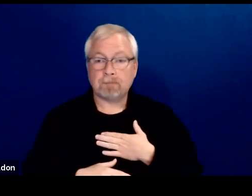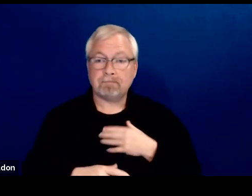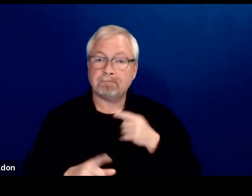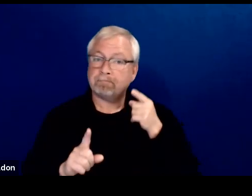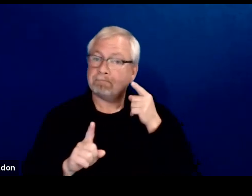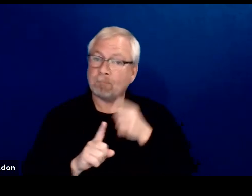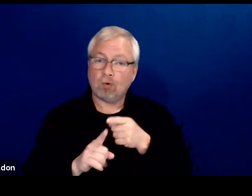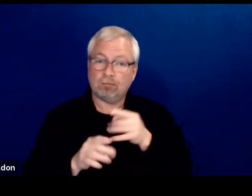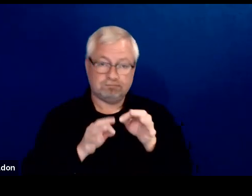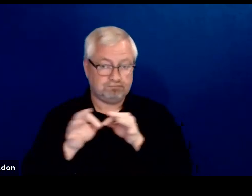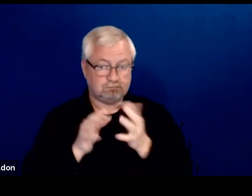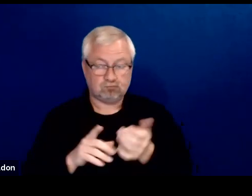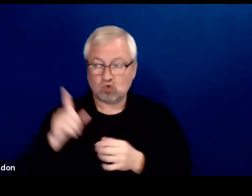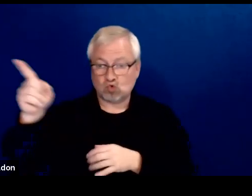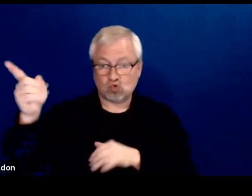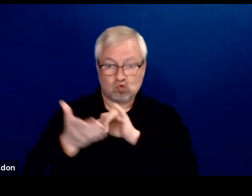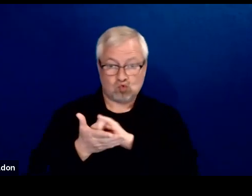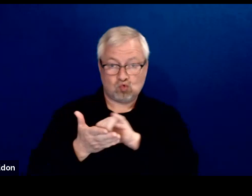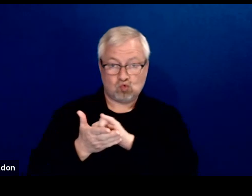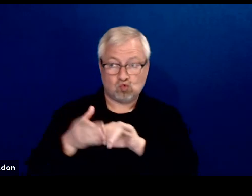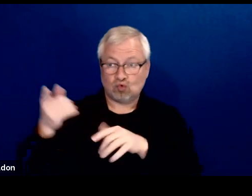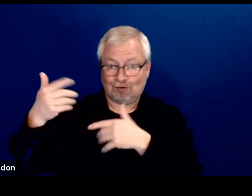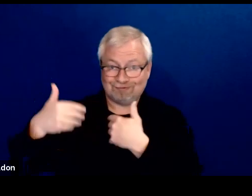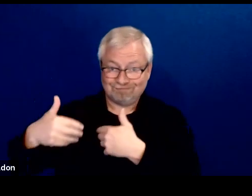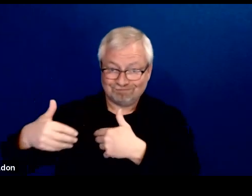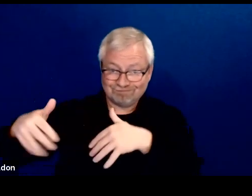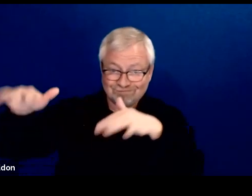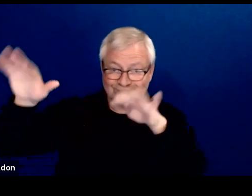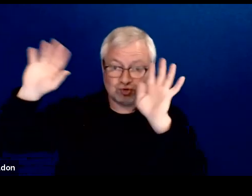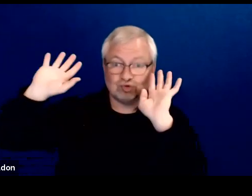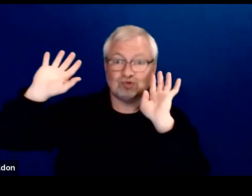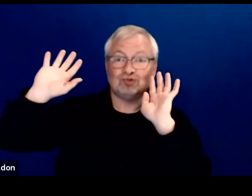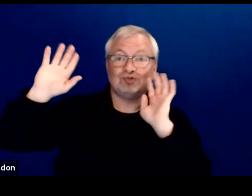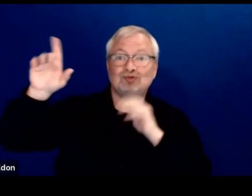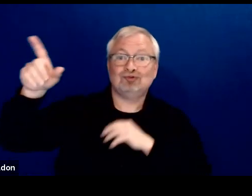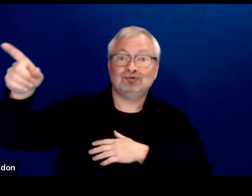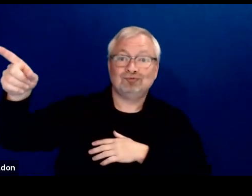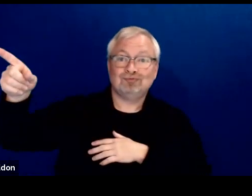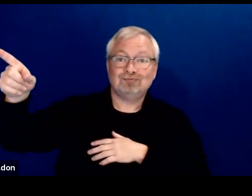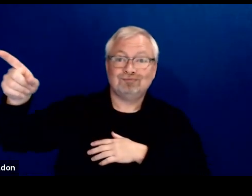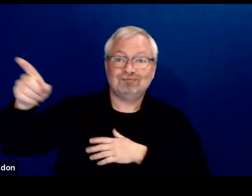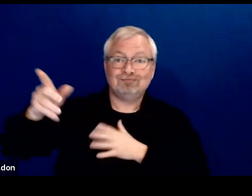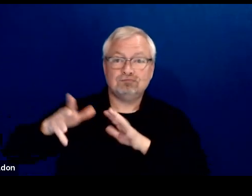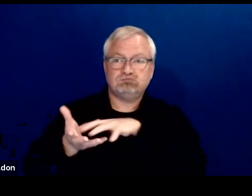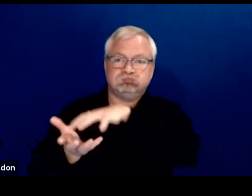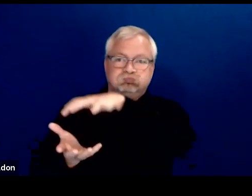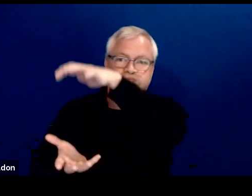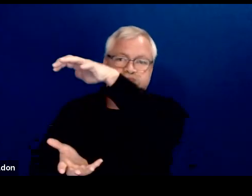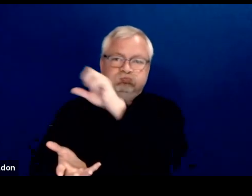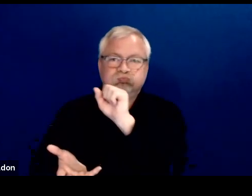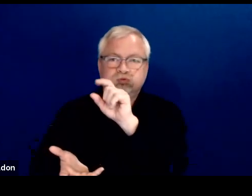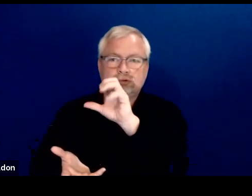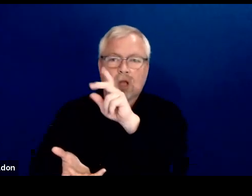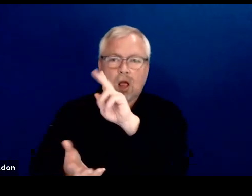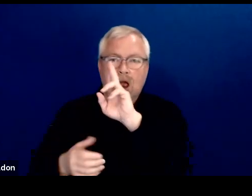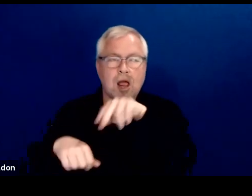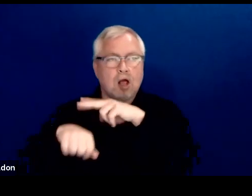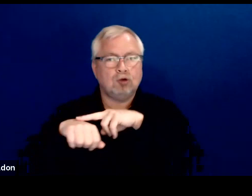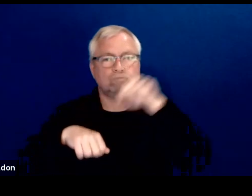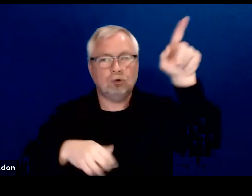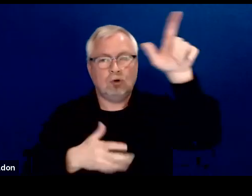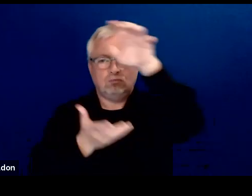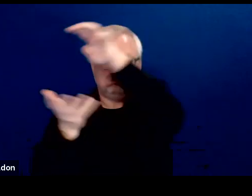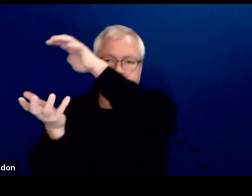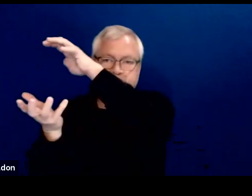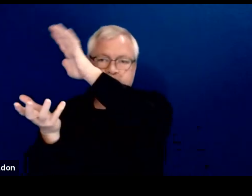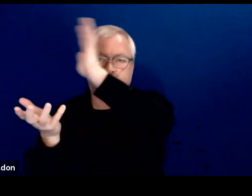that the strategic national stockpile will be replenished and those will come to us. That's a possibility, but I think it behooves us not to